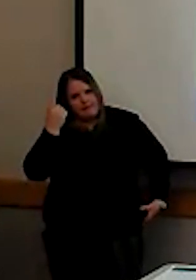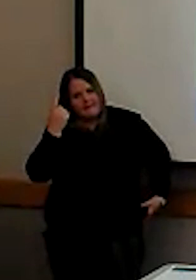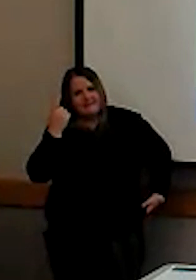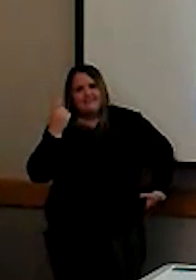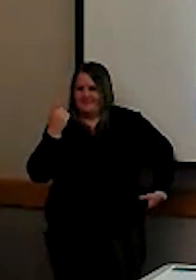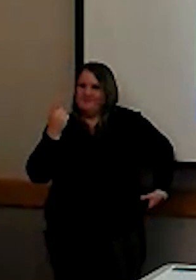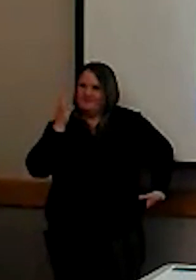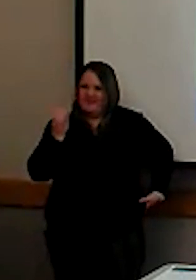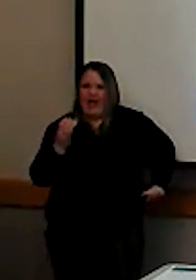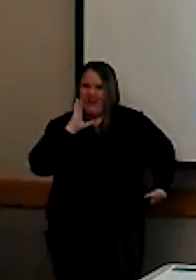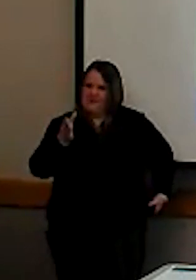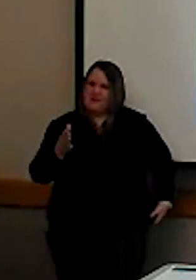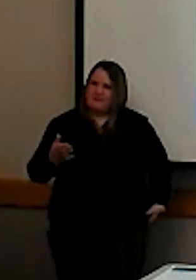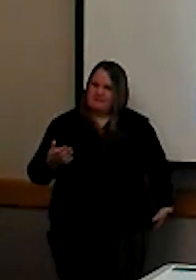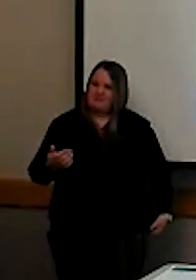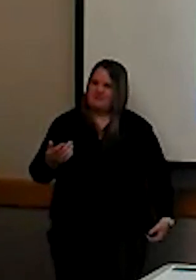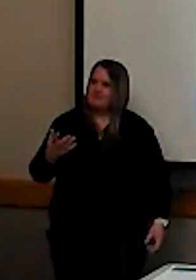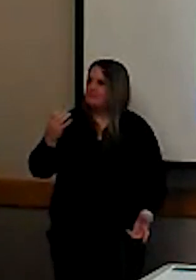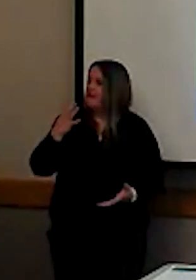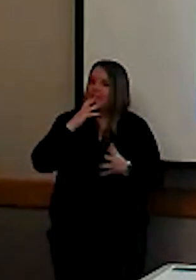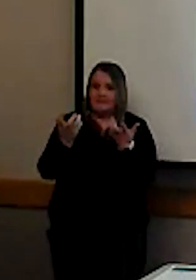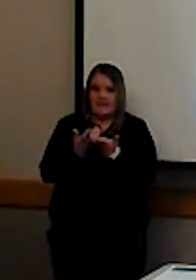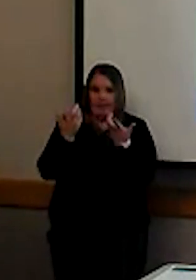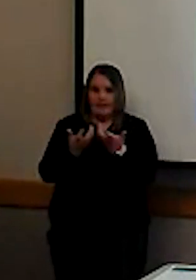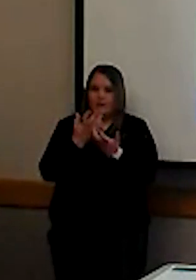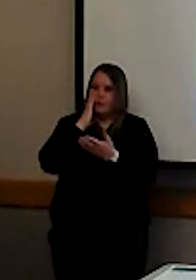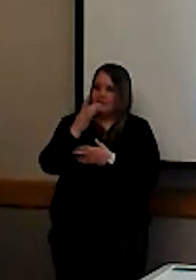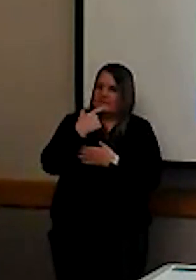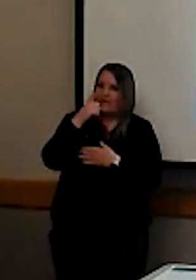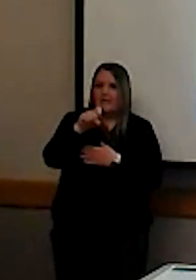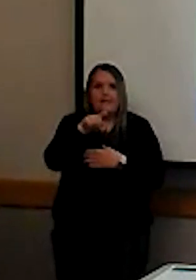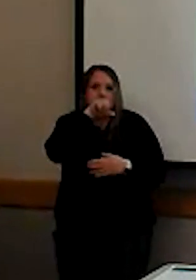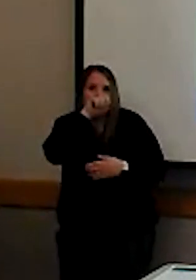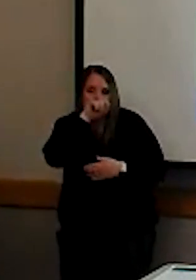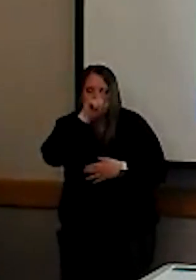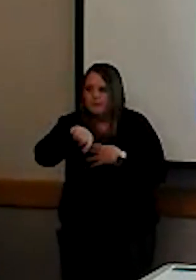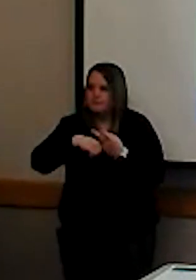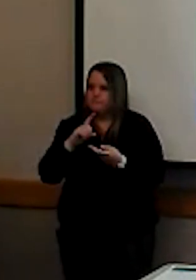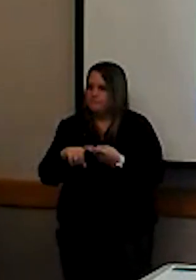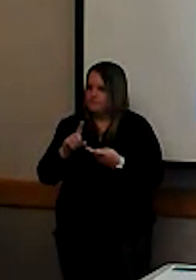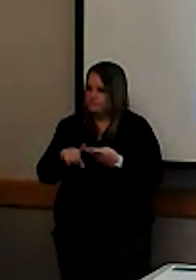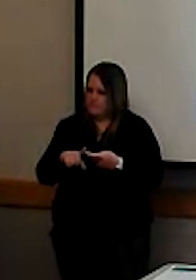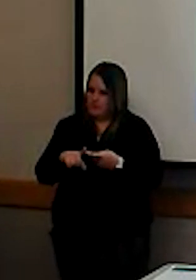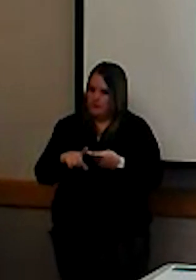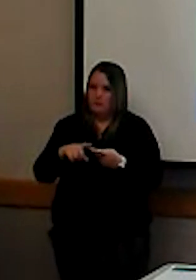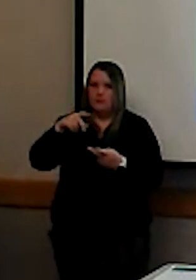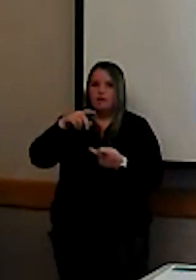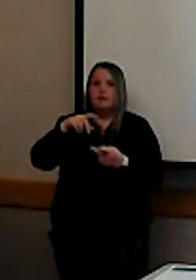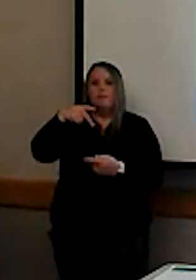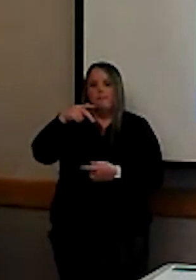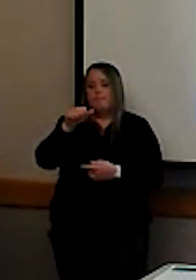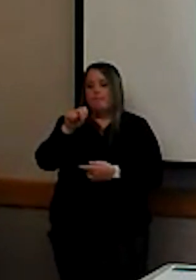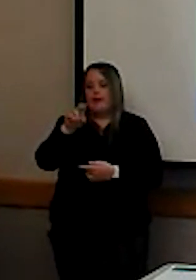now they'll do things. So like if it's a salad, they'd say, it needs chicken, or we did